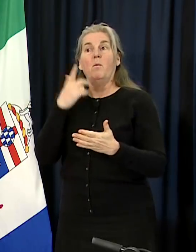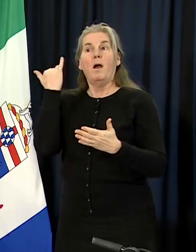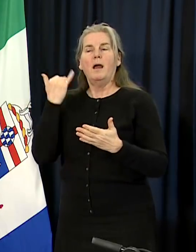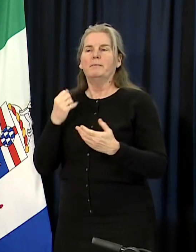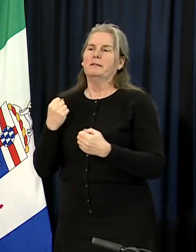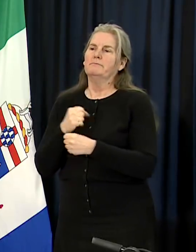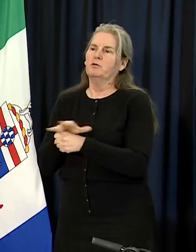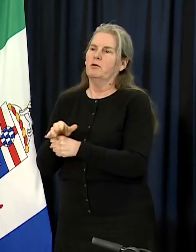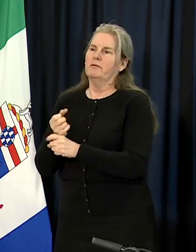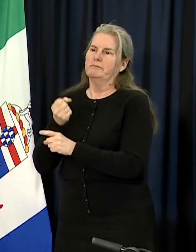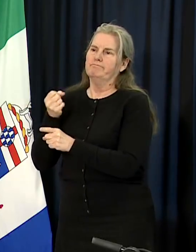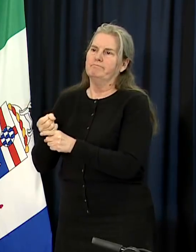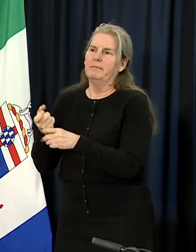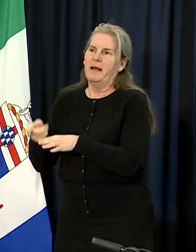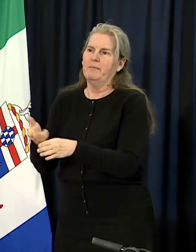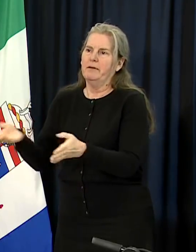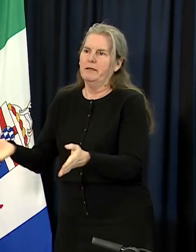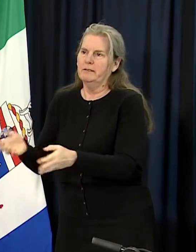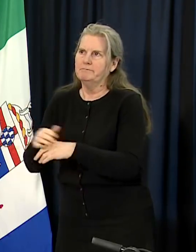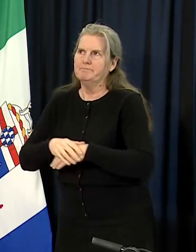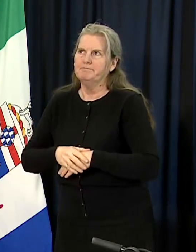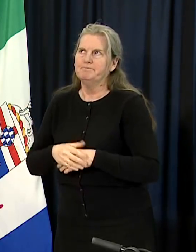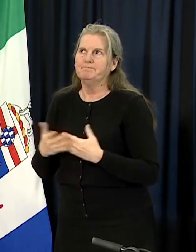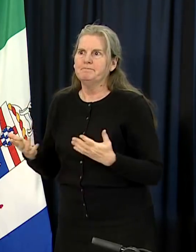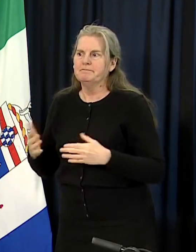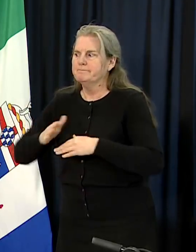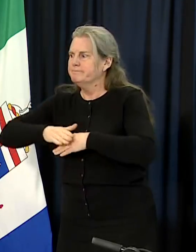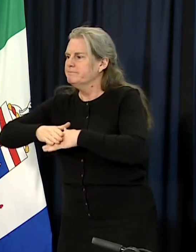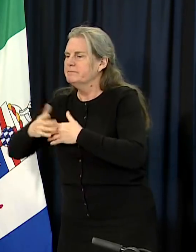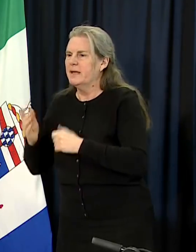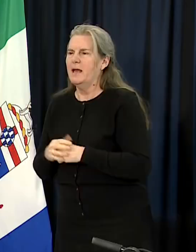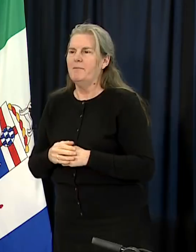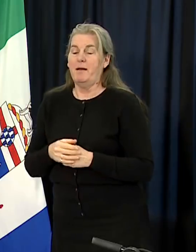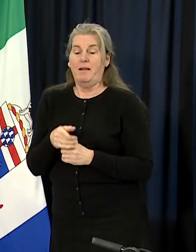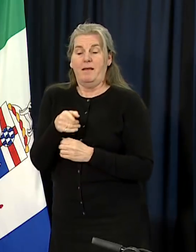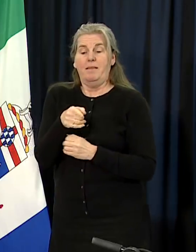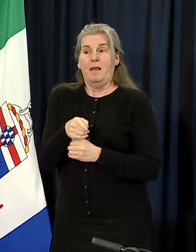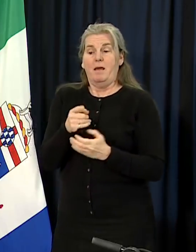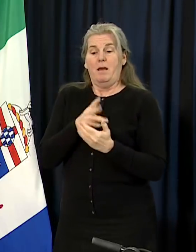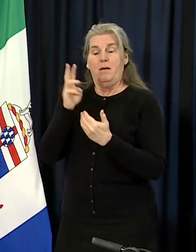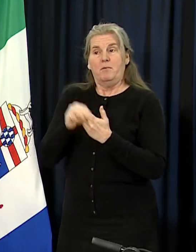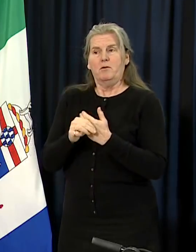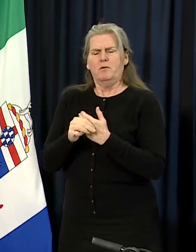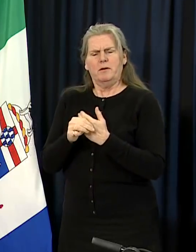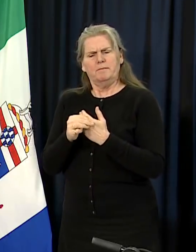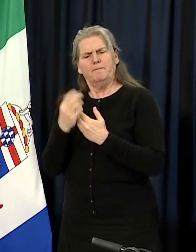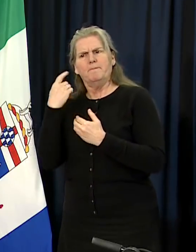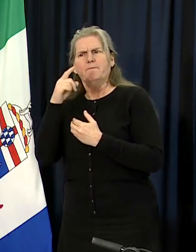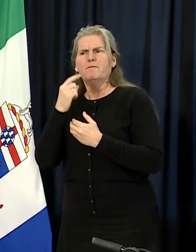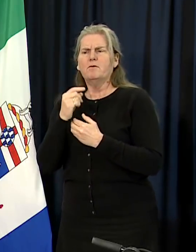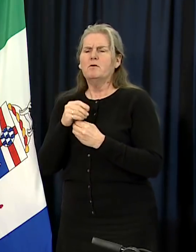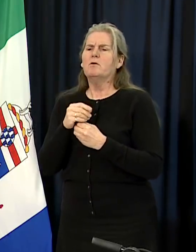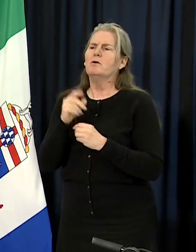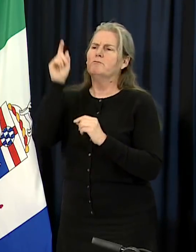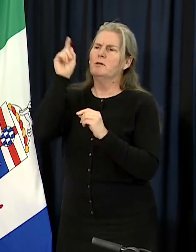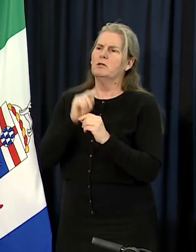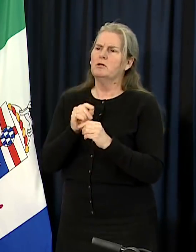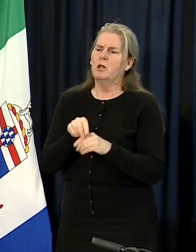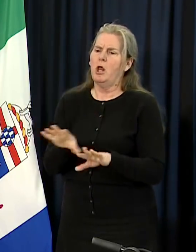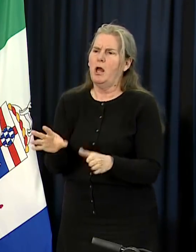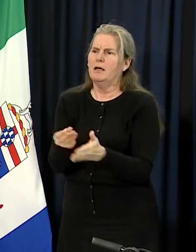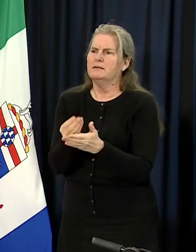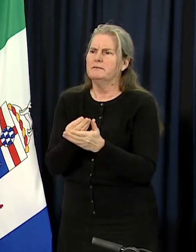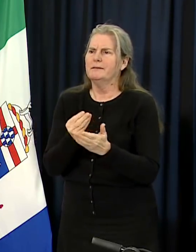COVID-19. The events funding program is specifically intended to reduce losses